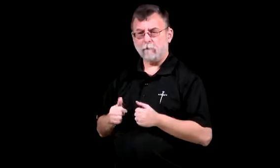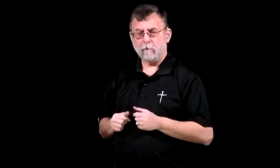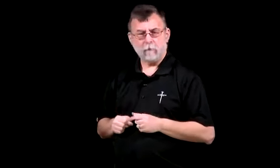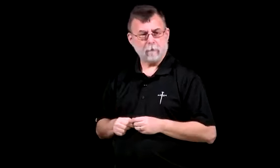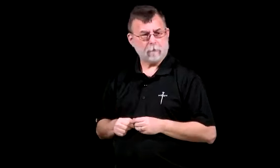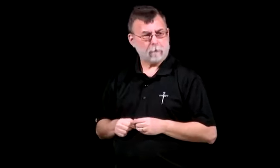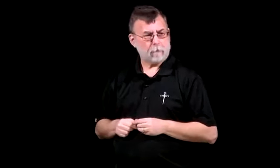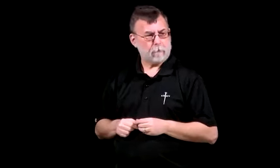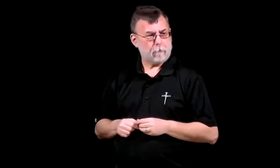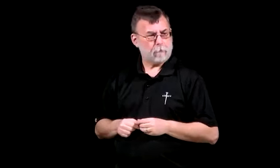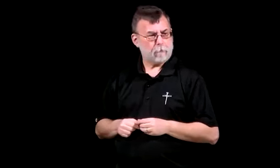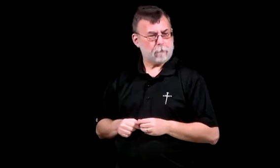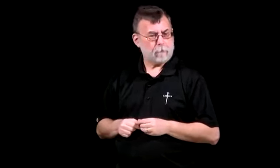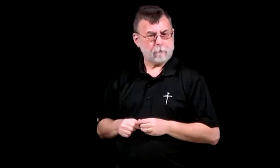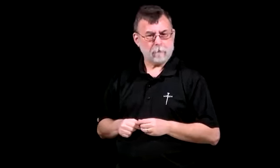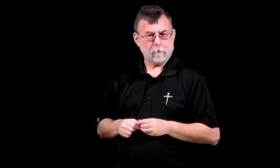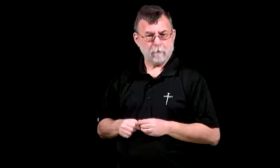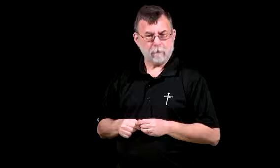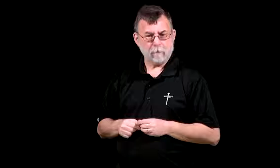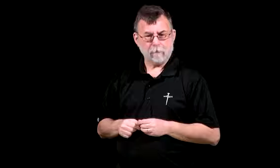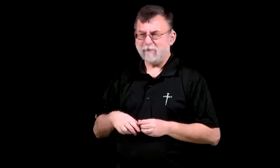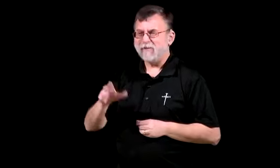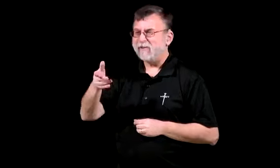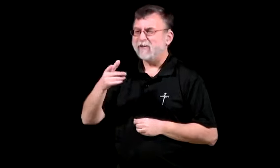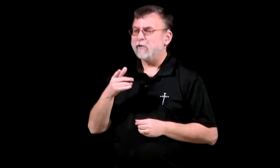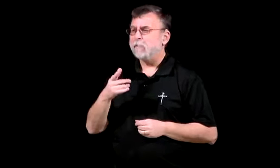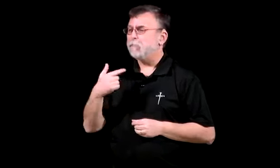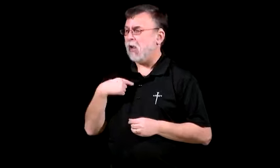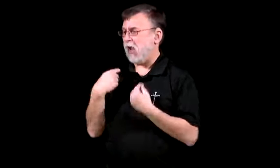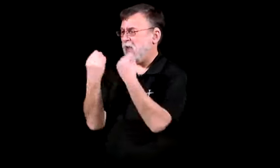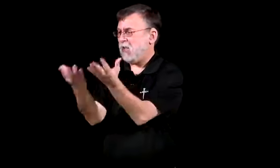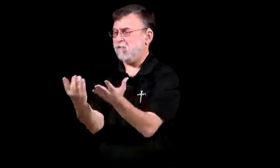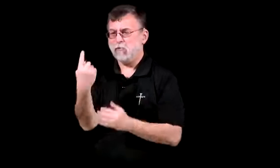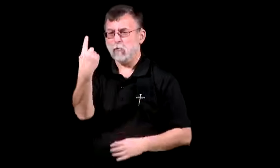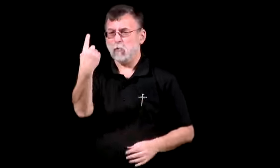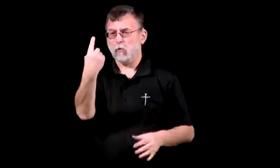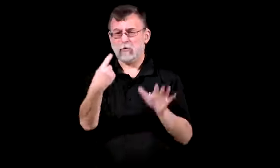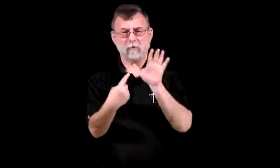We should praise that we're still alive, that we still have his faith, that he gave his life.